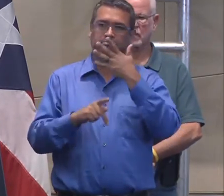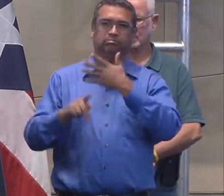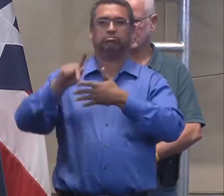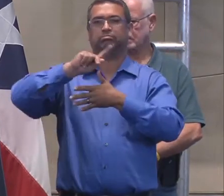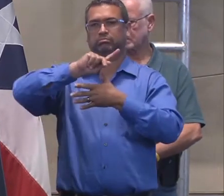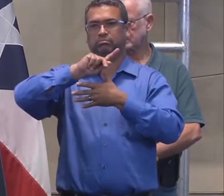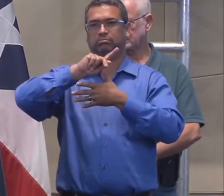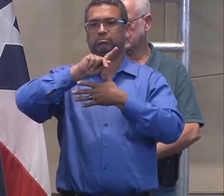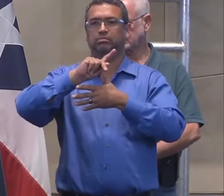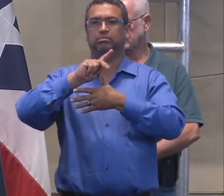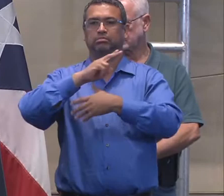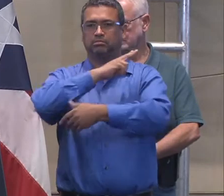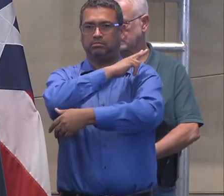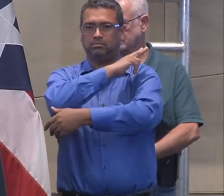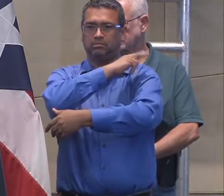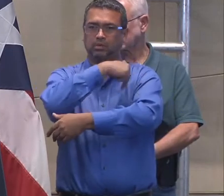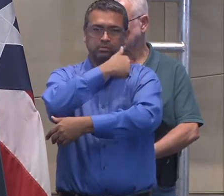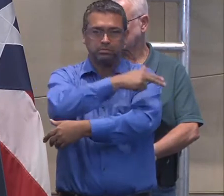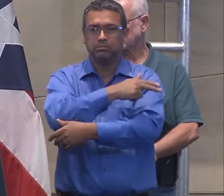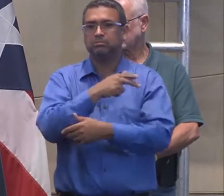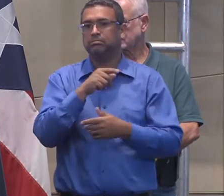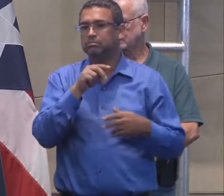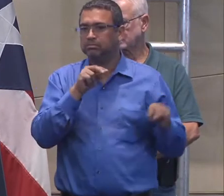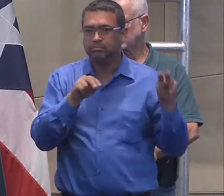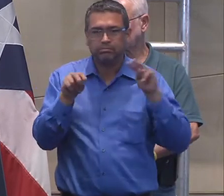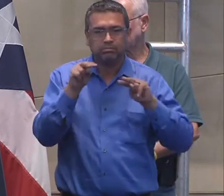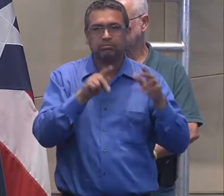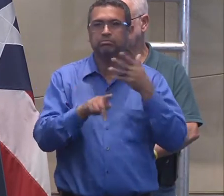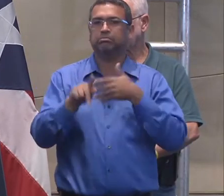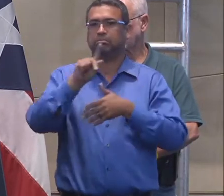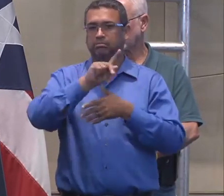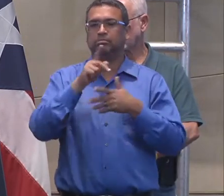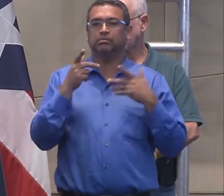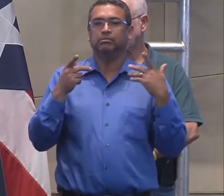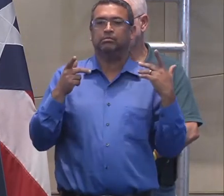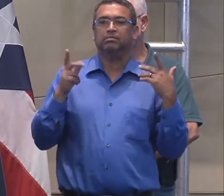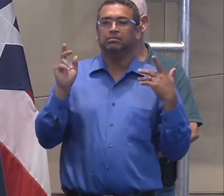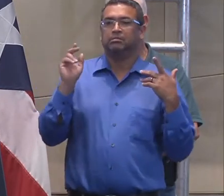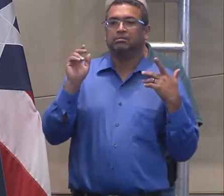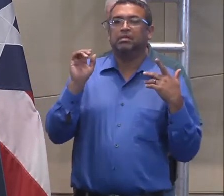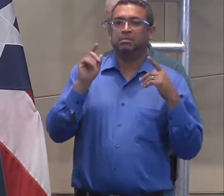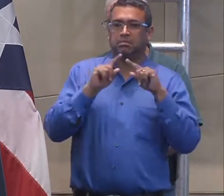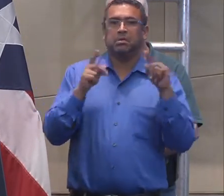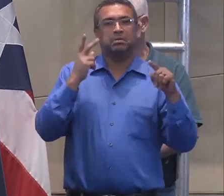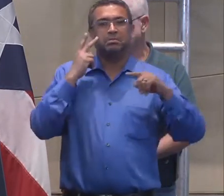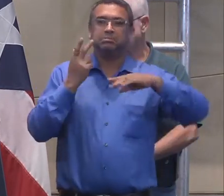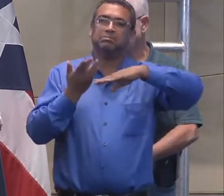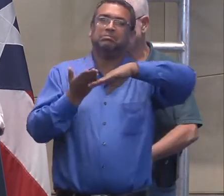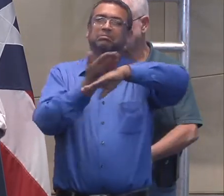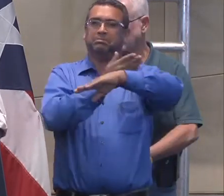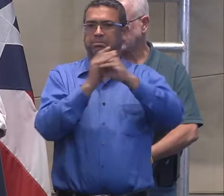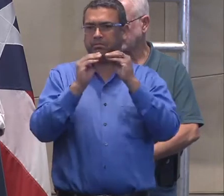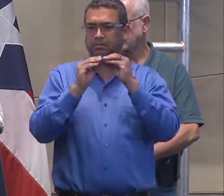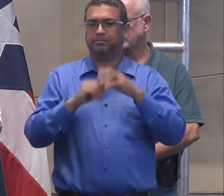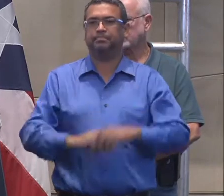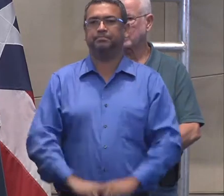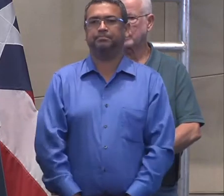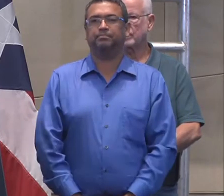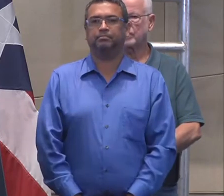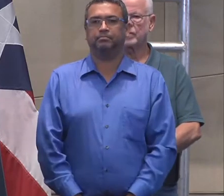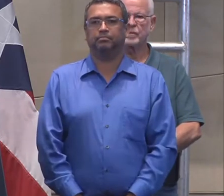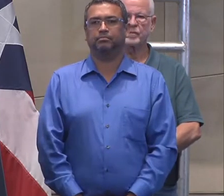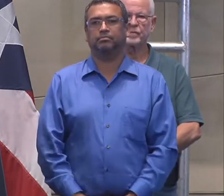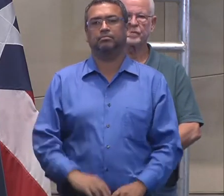those hospitals, and it's showing as that number keeps on increasing. We have nine DMAT